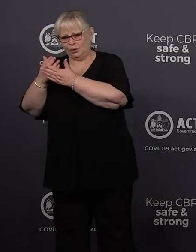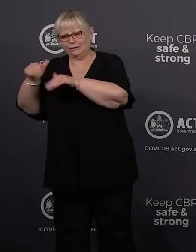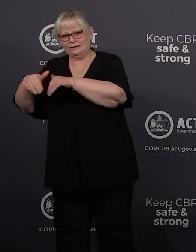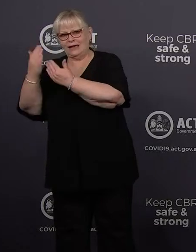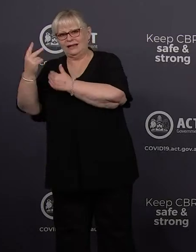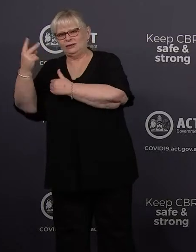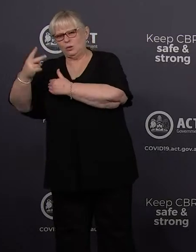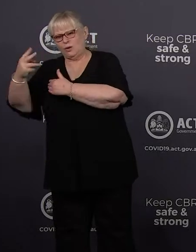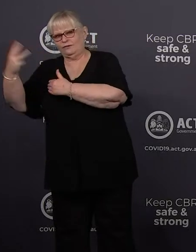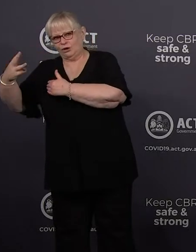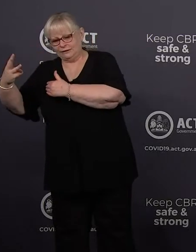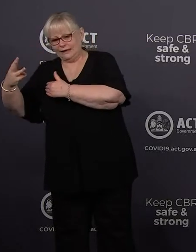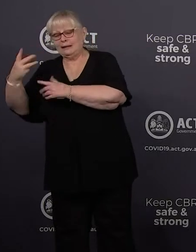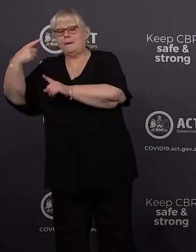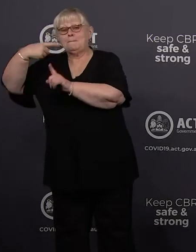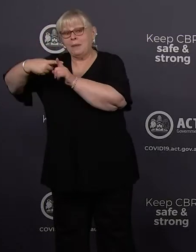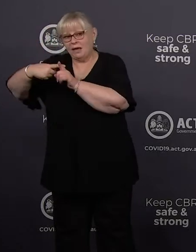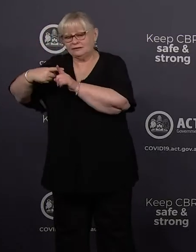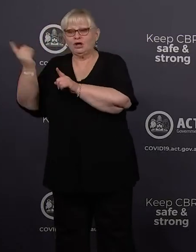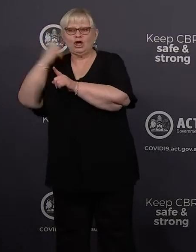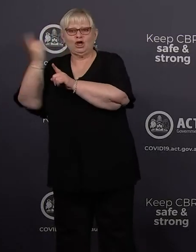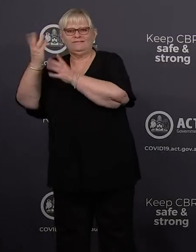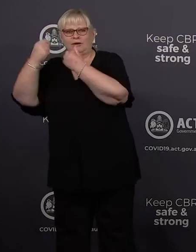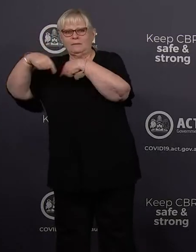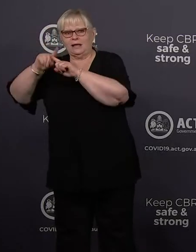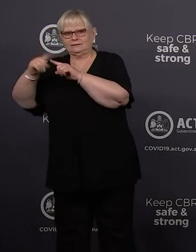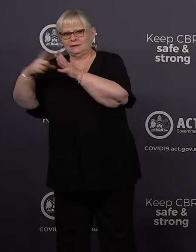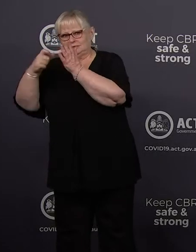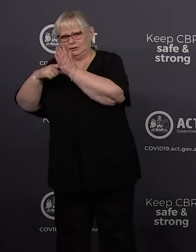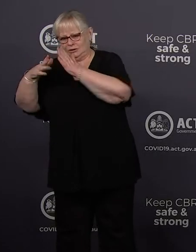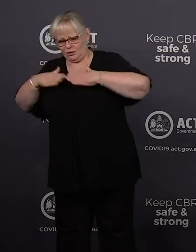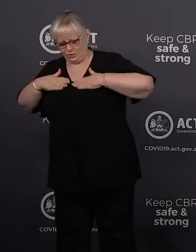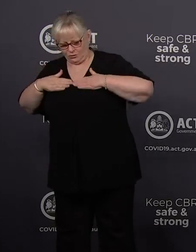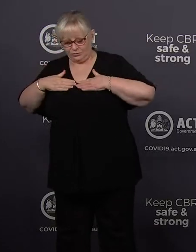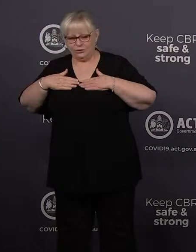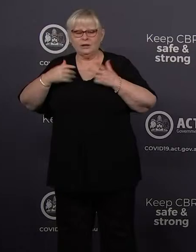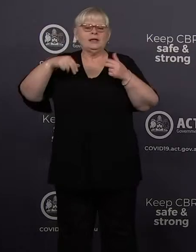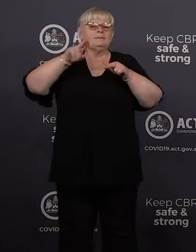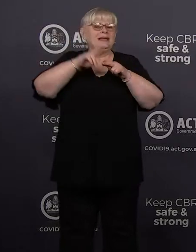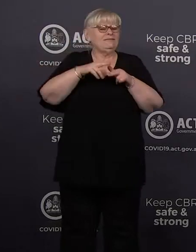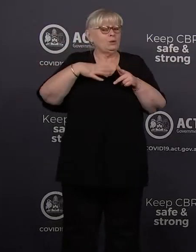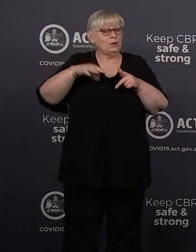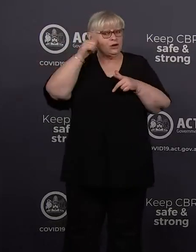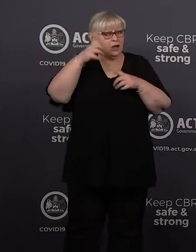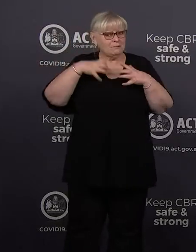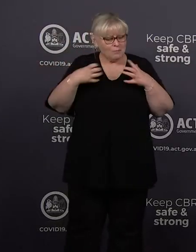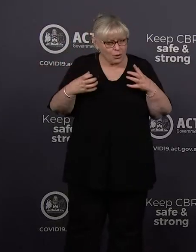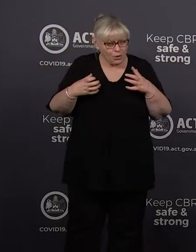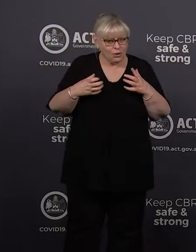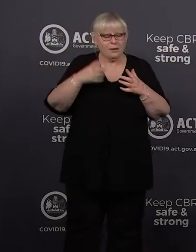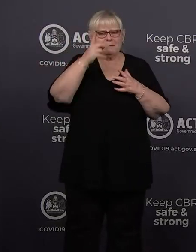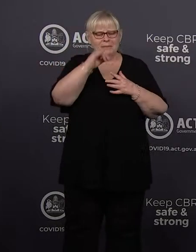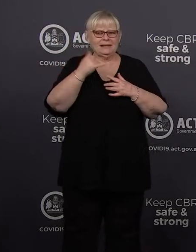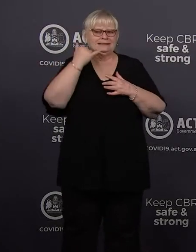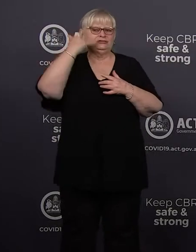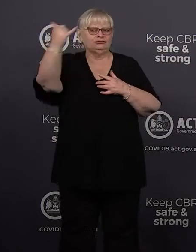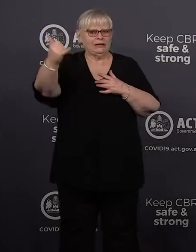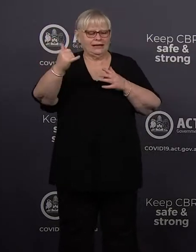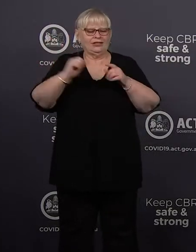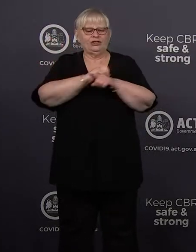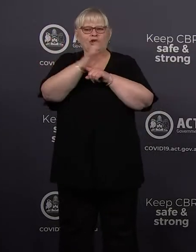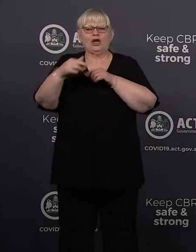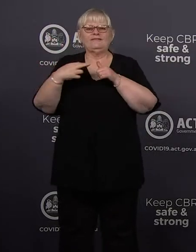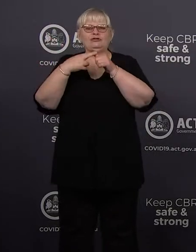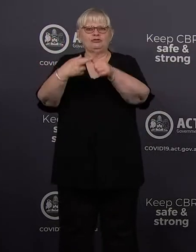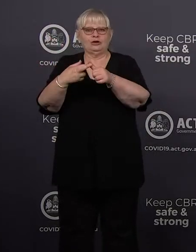and you have been contacted by us. But just as a reminder, for assistance or advice in relation to this, please call the COVID response team